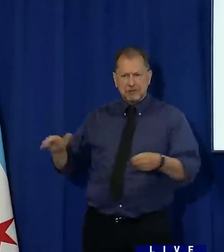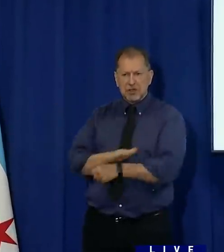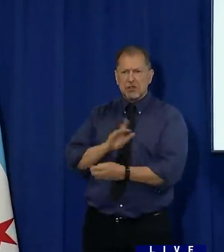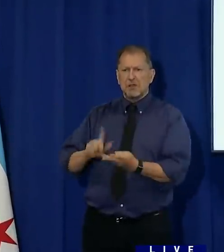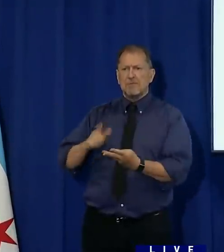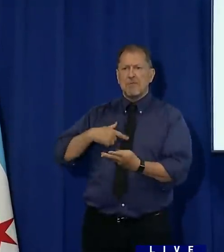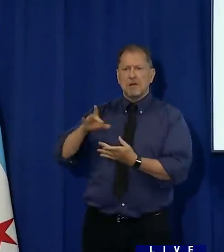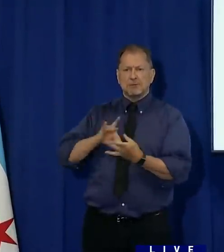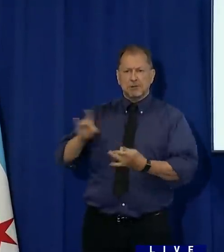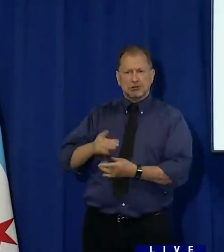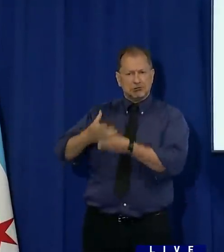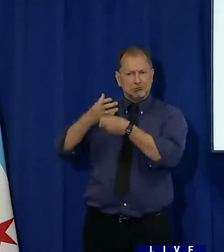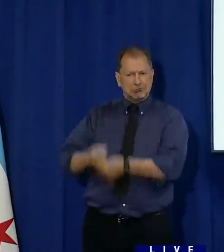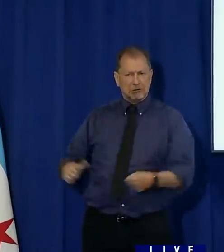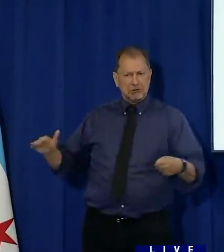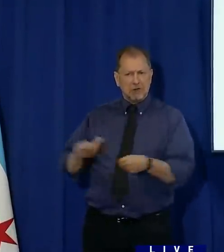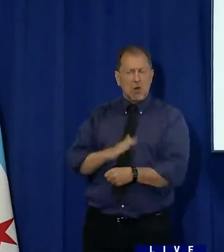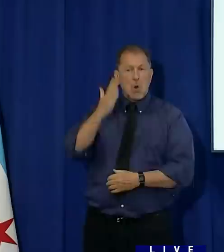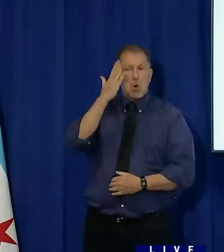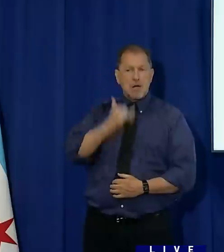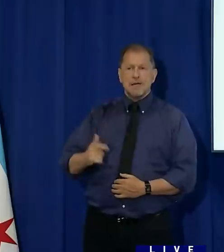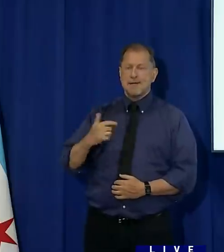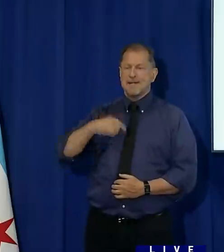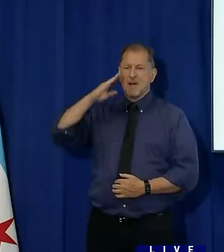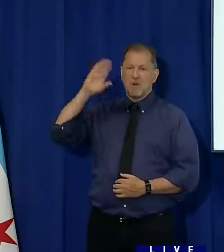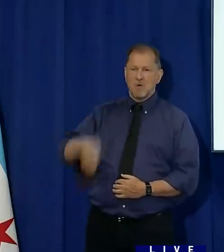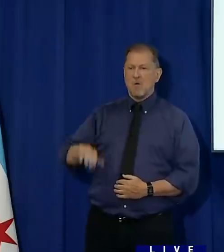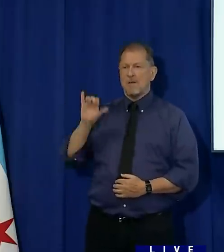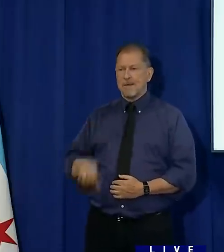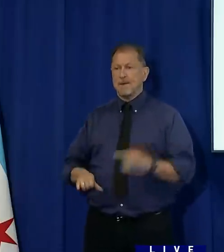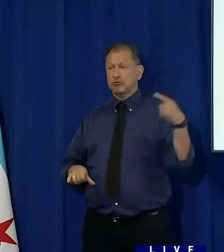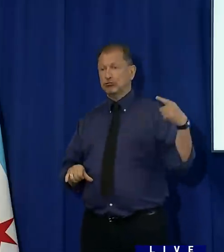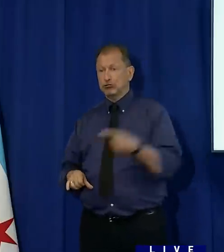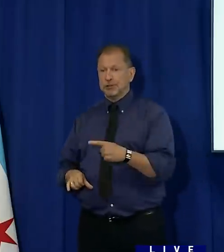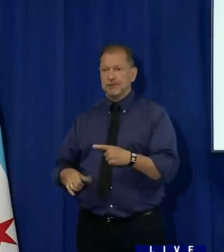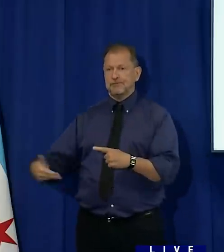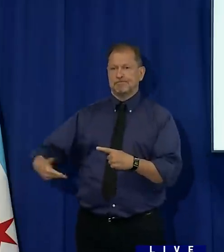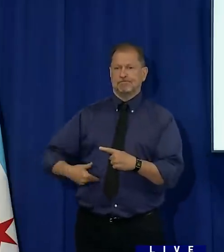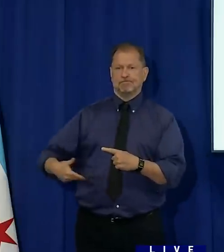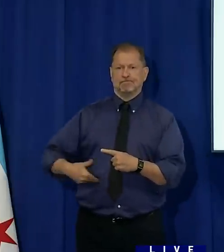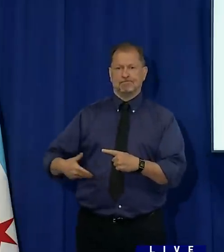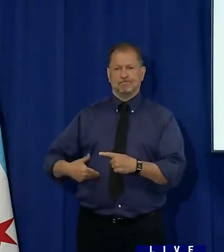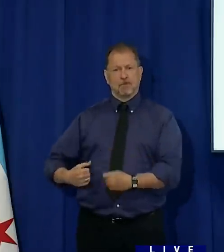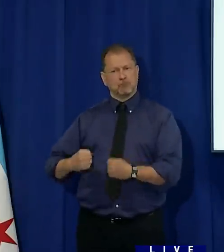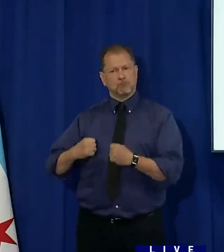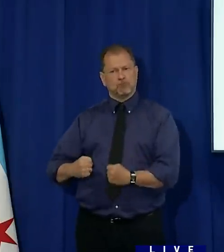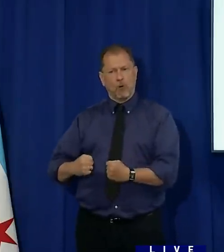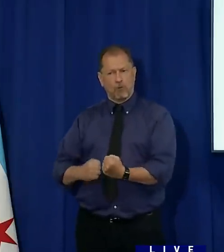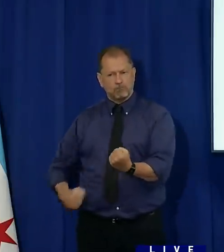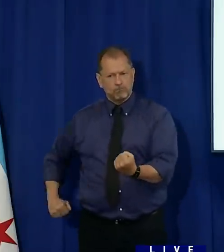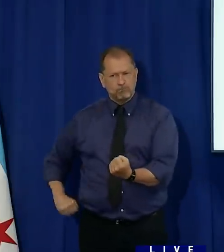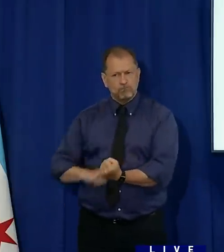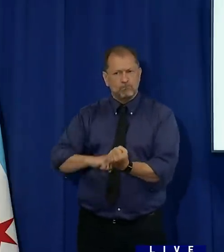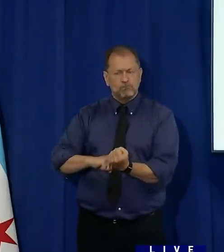that she is absolutely committed to the